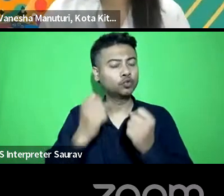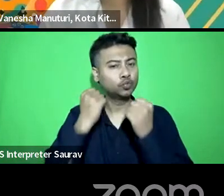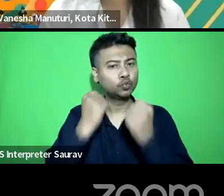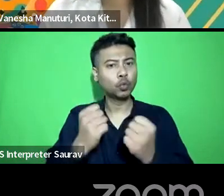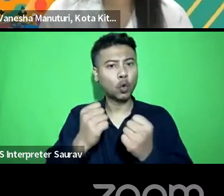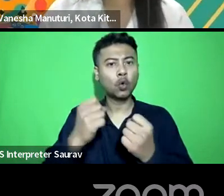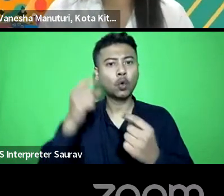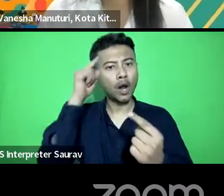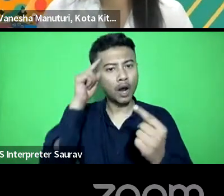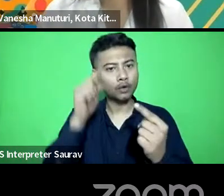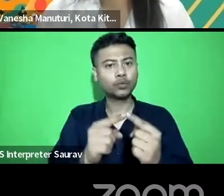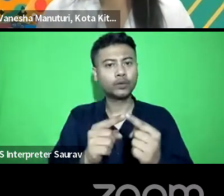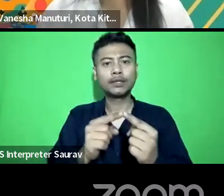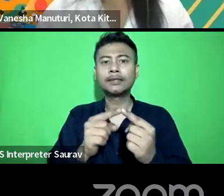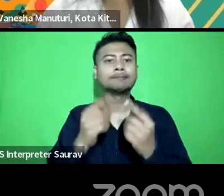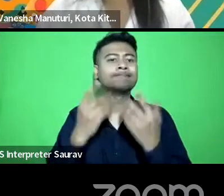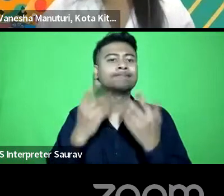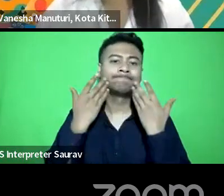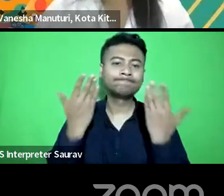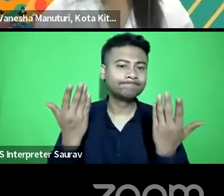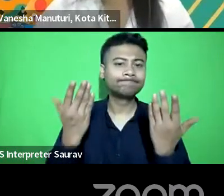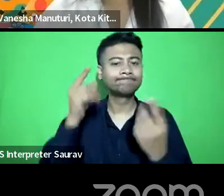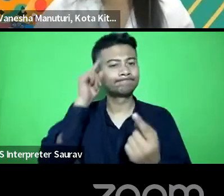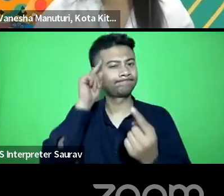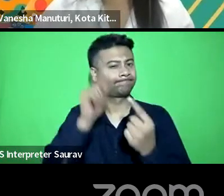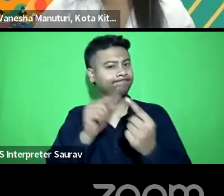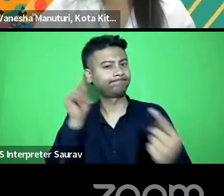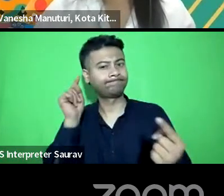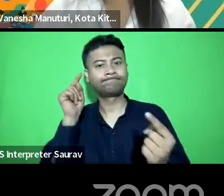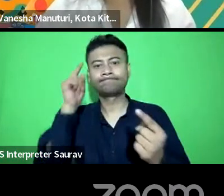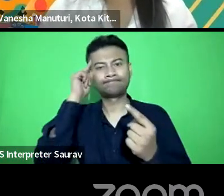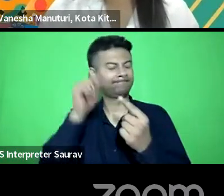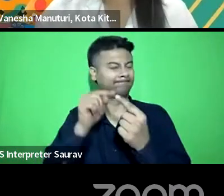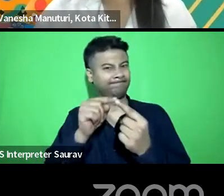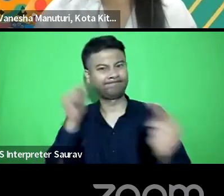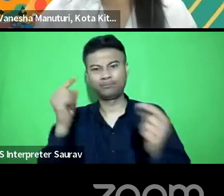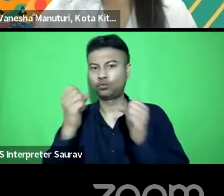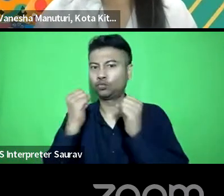would expect to see, the vast majority strongly agreeing with us there.